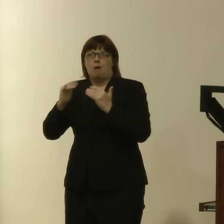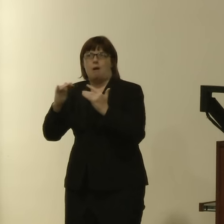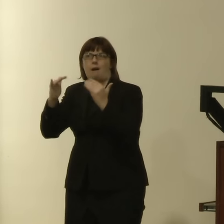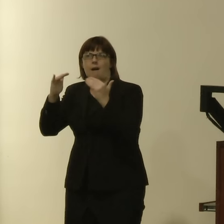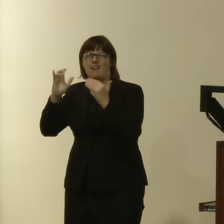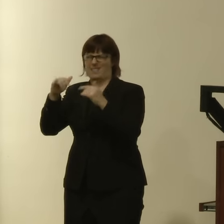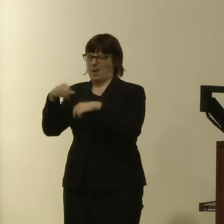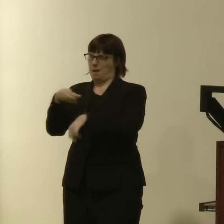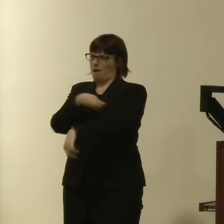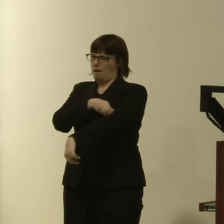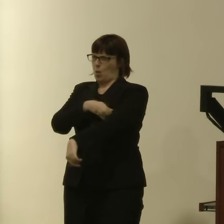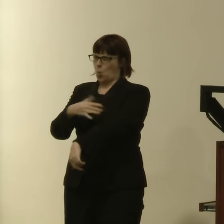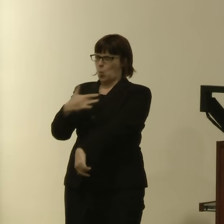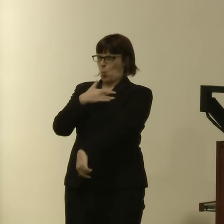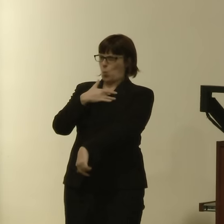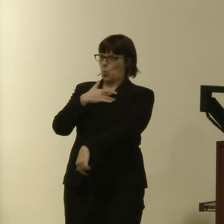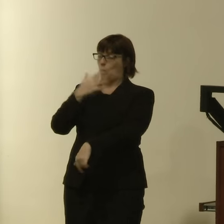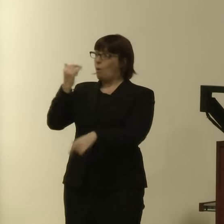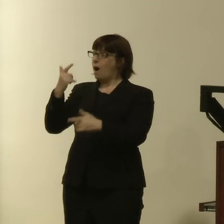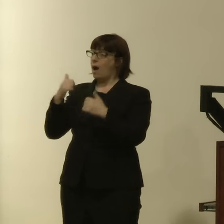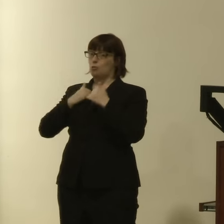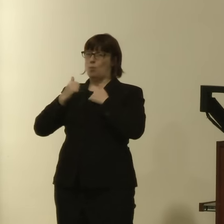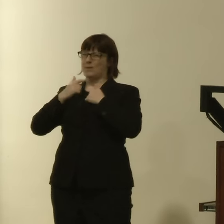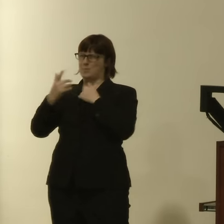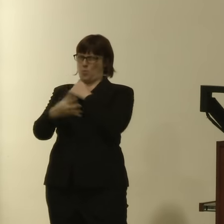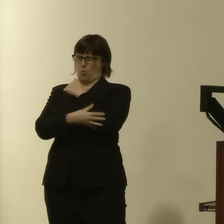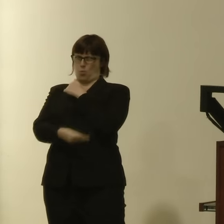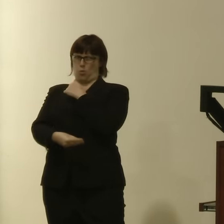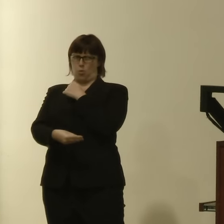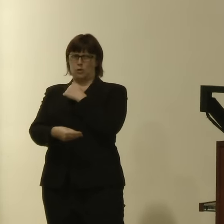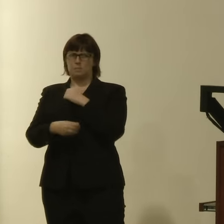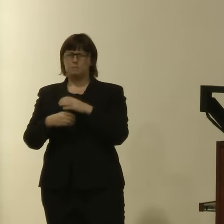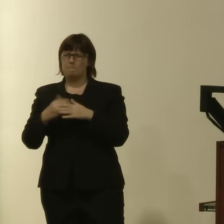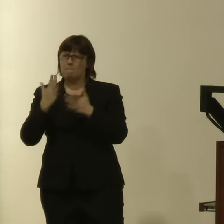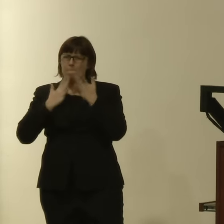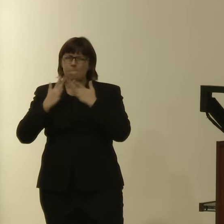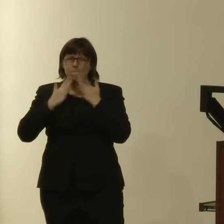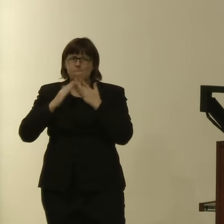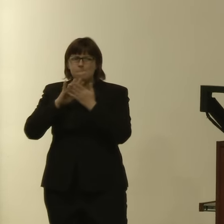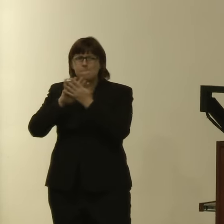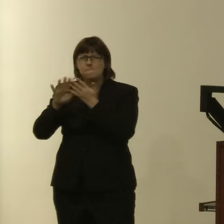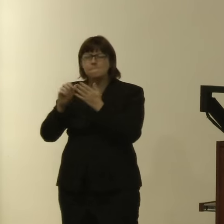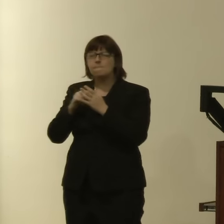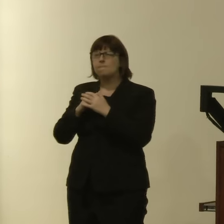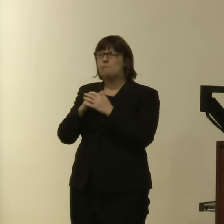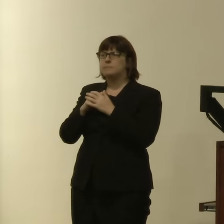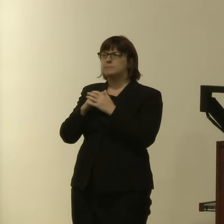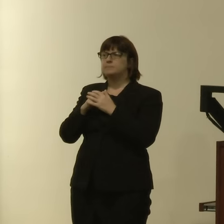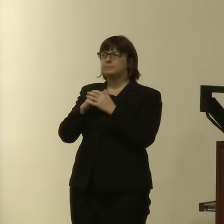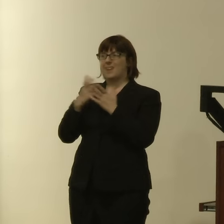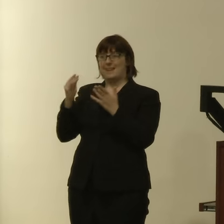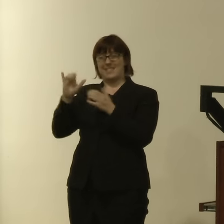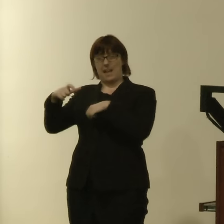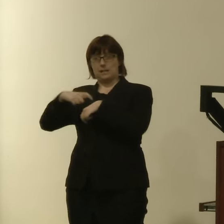that's pretty powerful, because it's a very poor country, and with under $70 per person